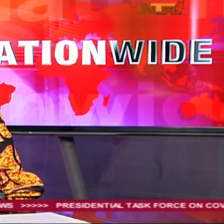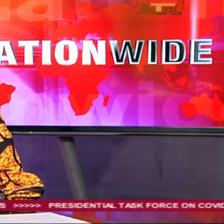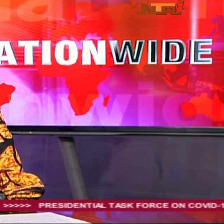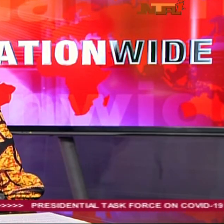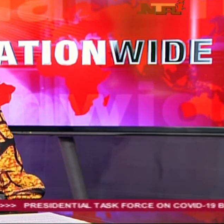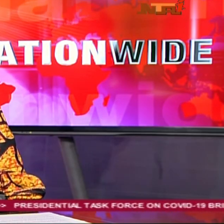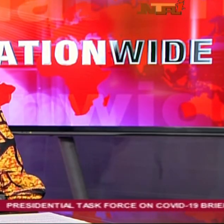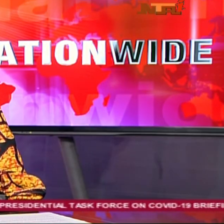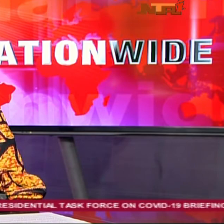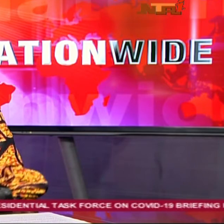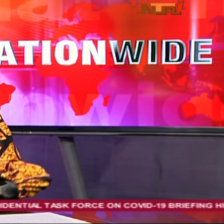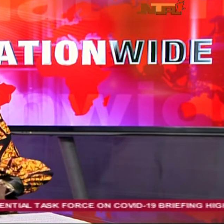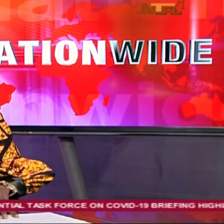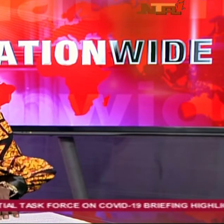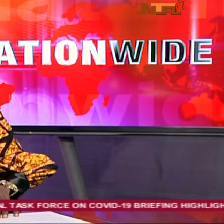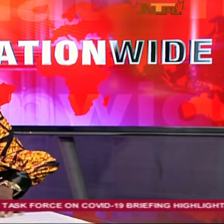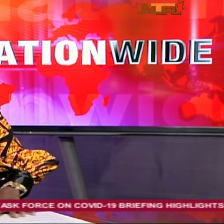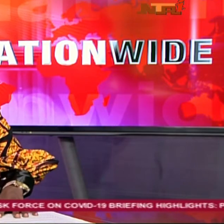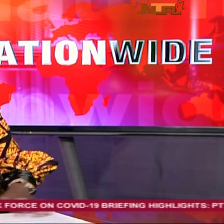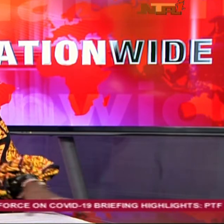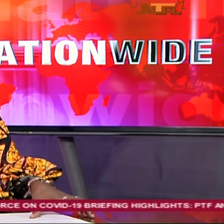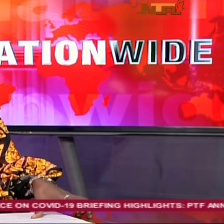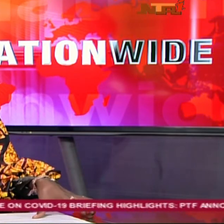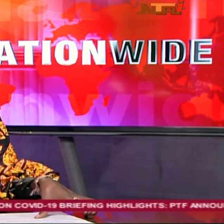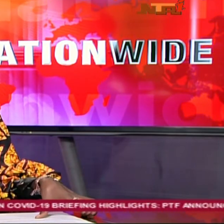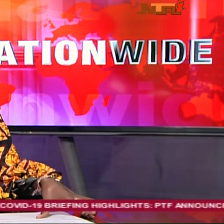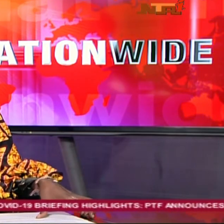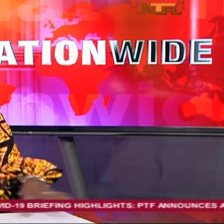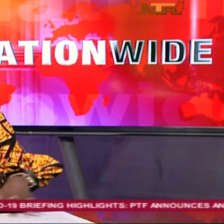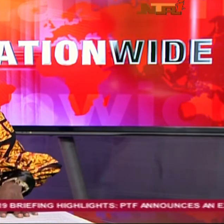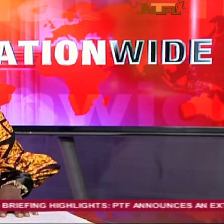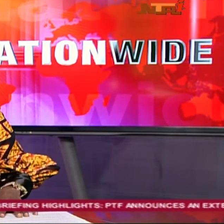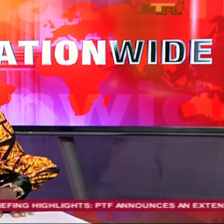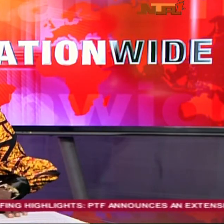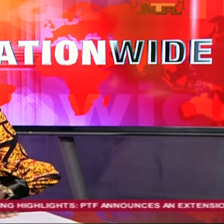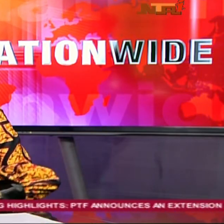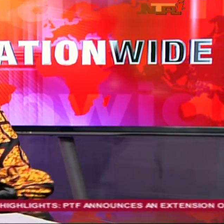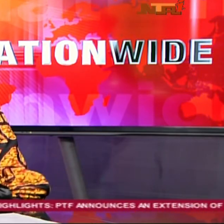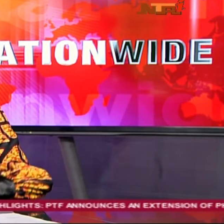deeply, deeply grateful. That's it on the news. We do appreciate your time. Bye.